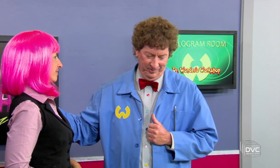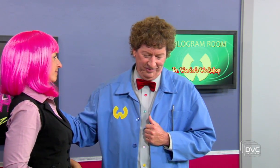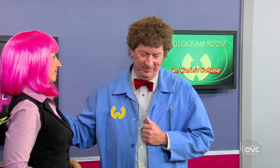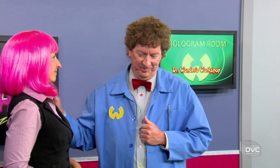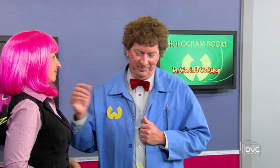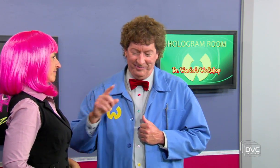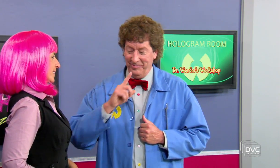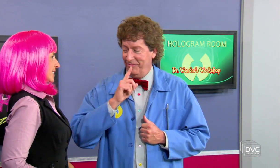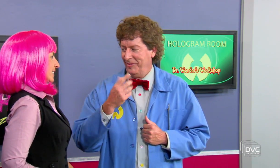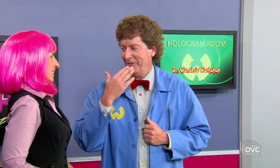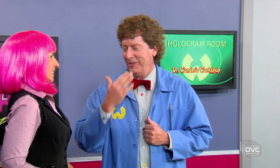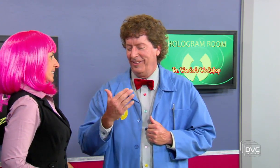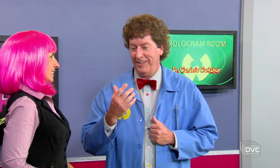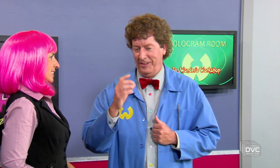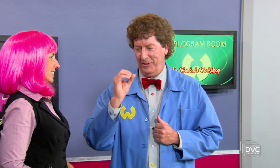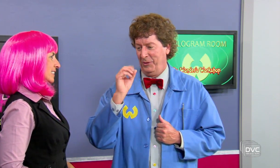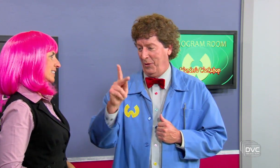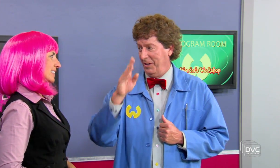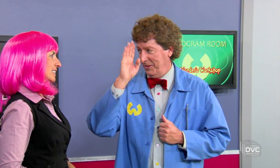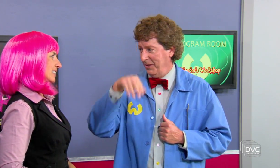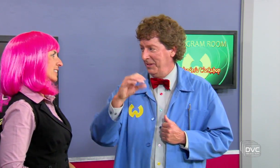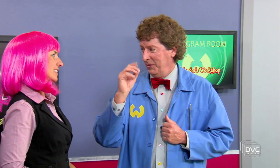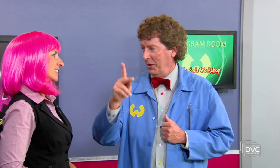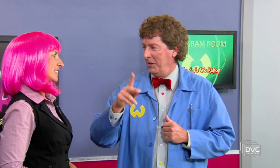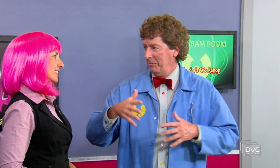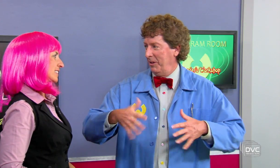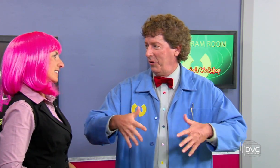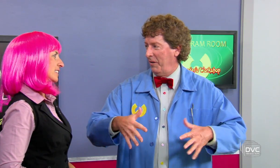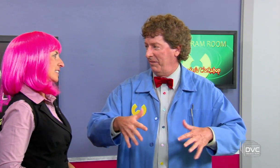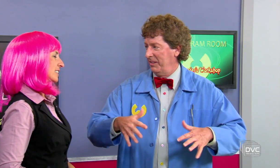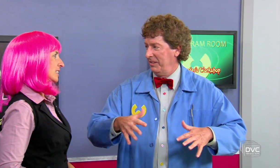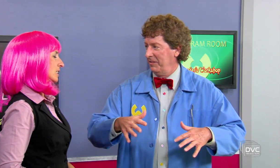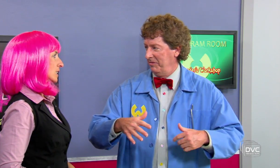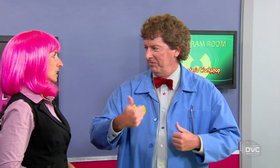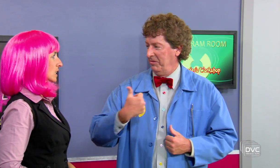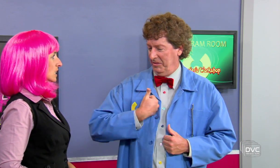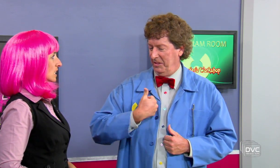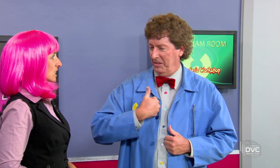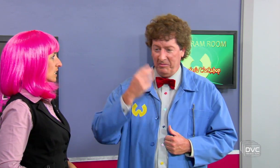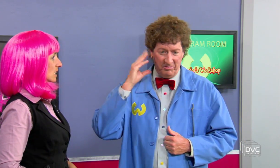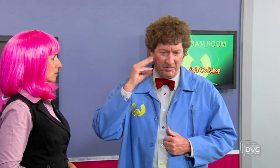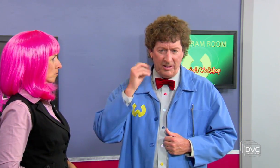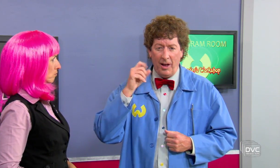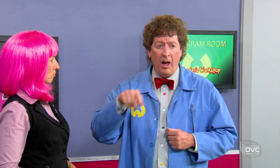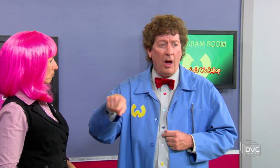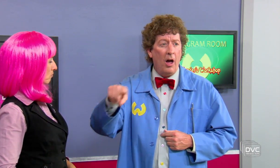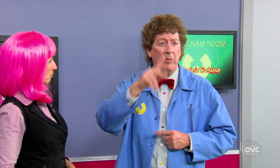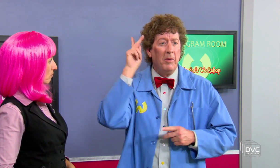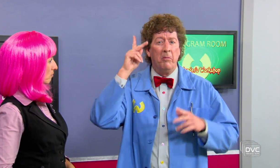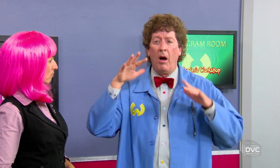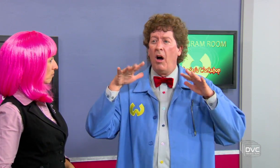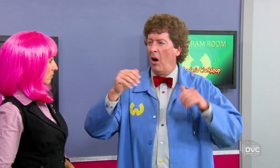That's really good. You know, it's okay to be nervous. Everybody gets nervous when they